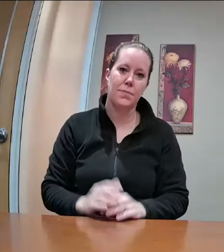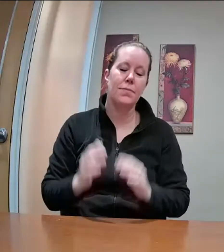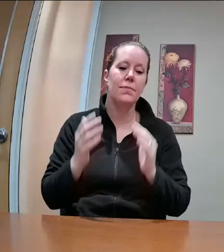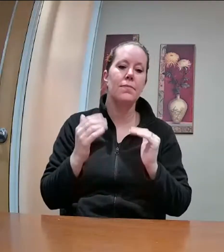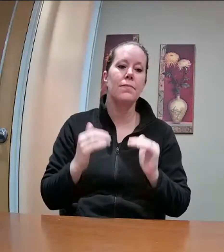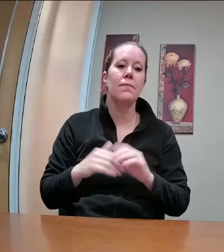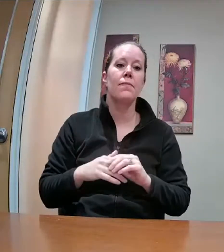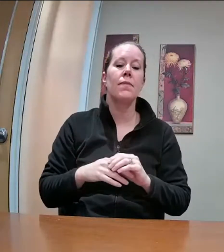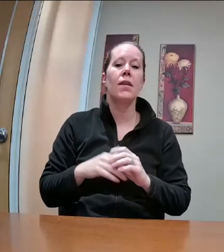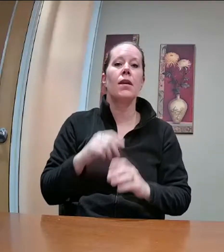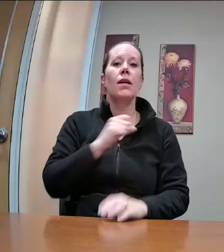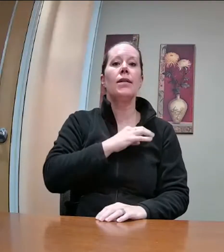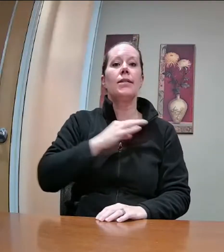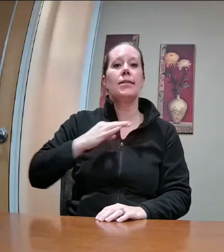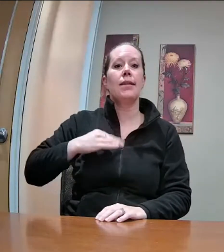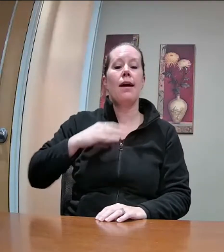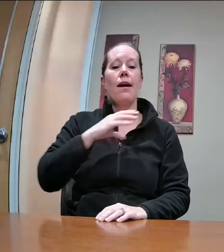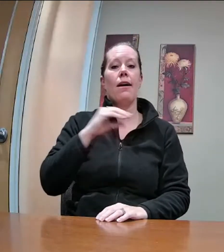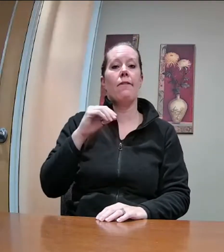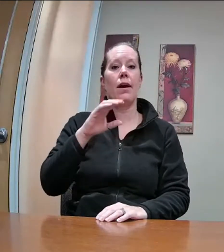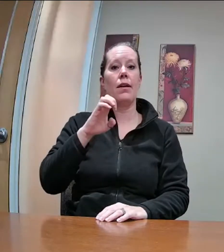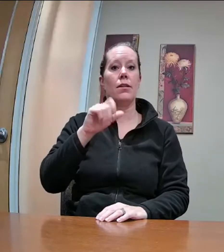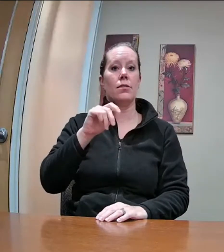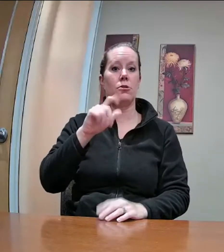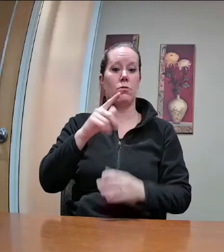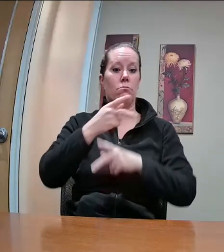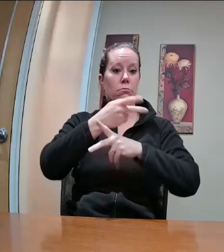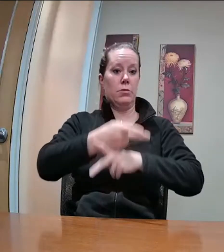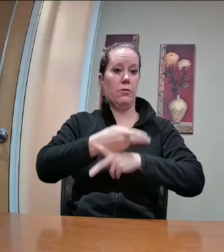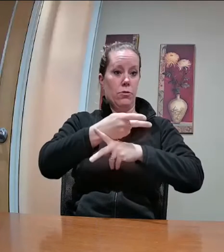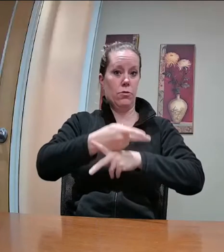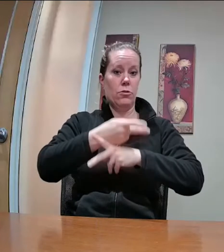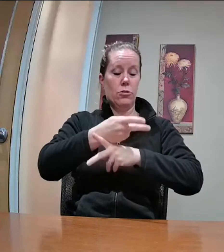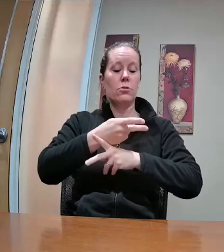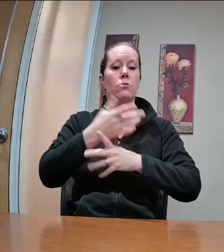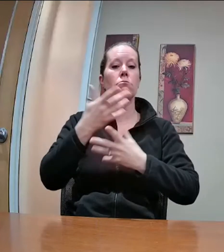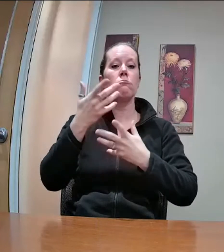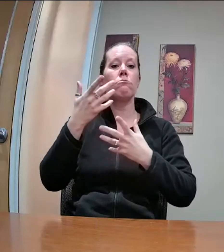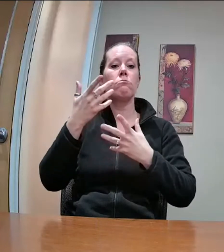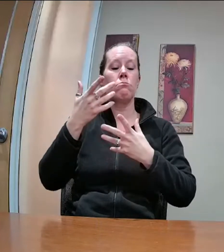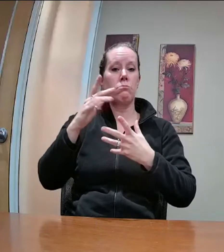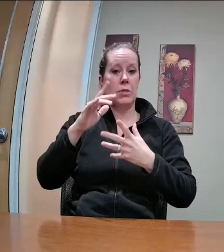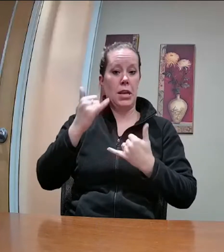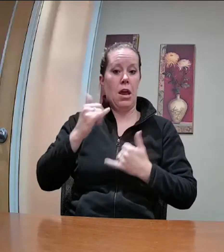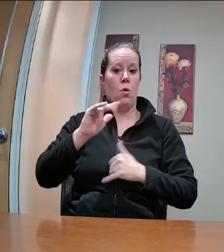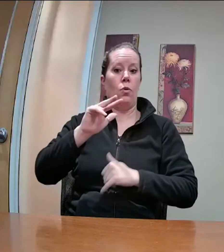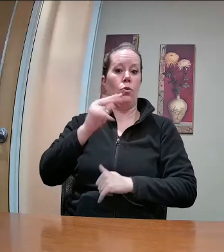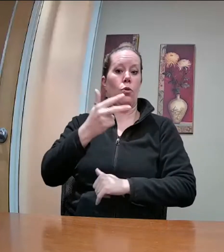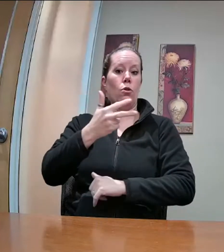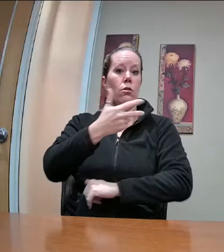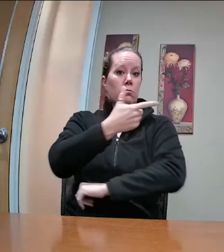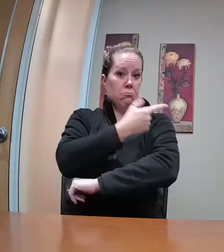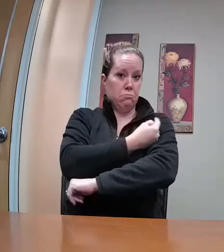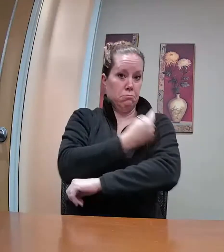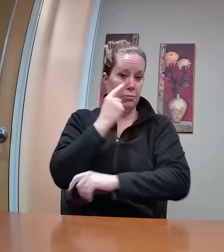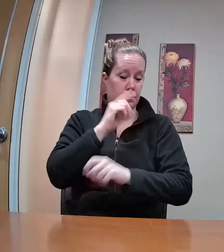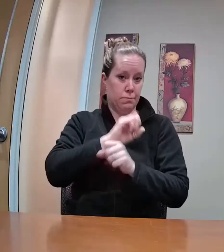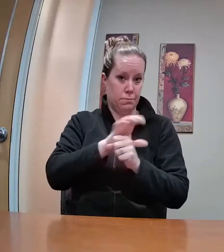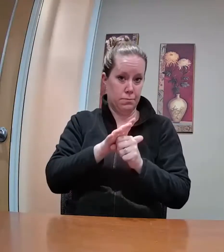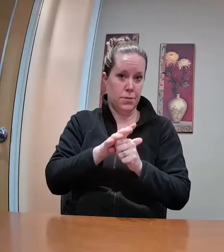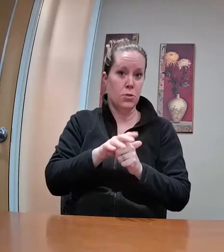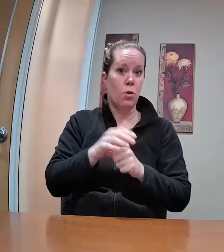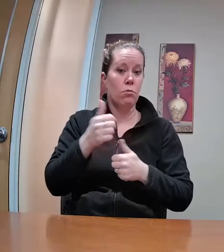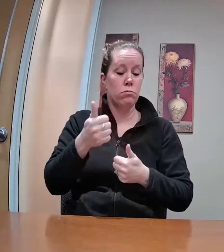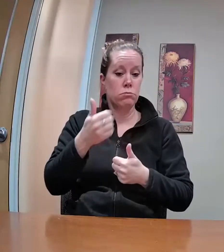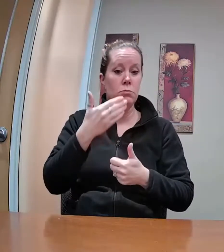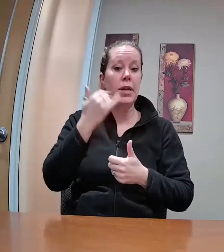Good news, staff and essential caregivers can and have been booking their third shot.